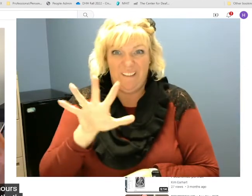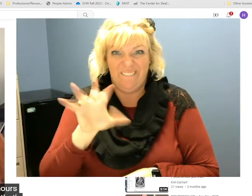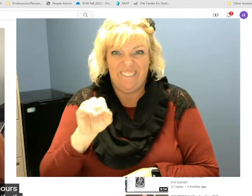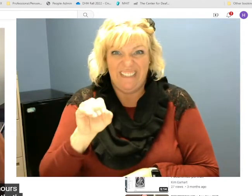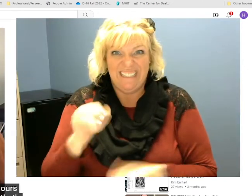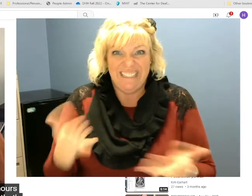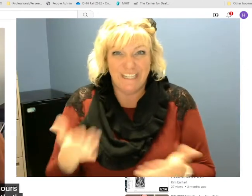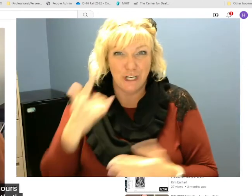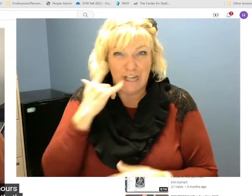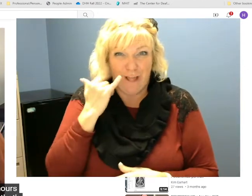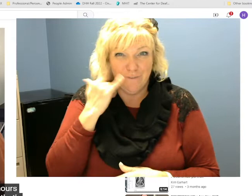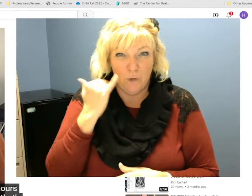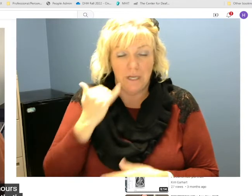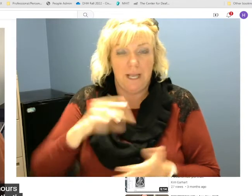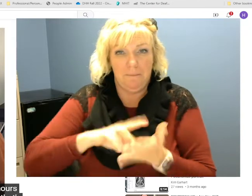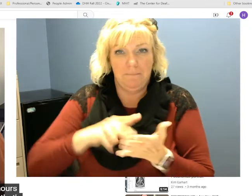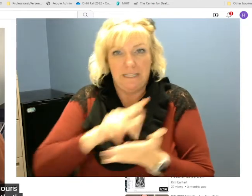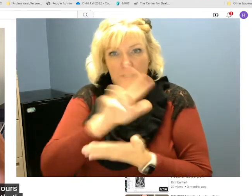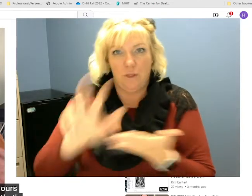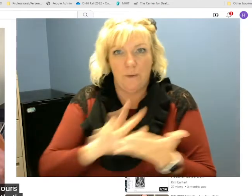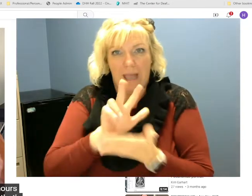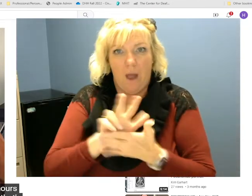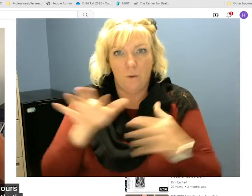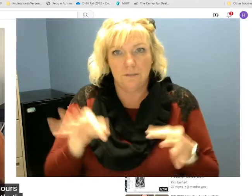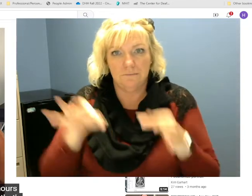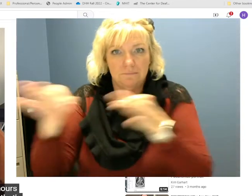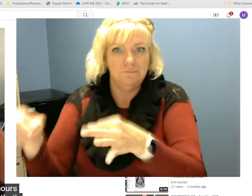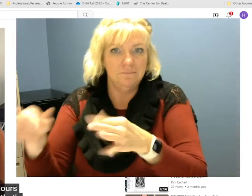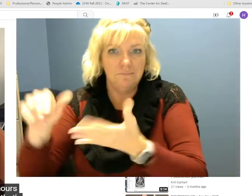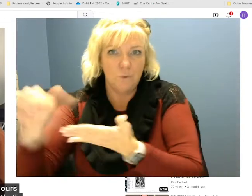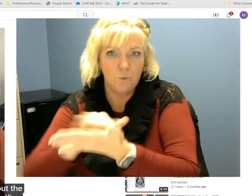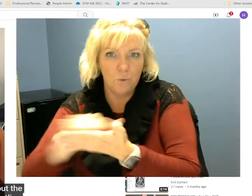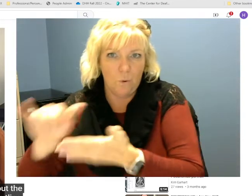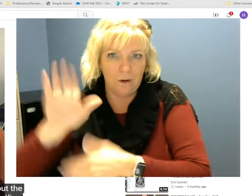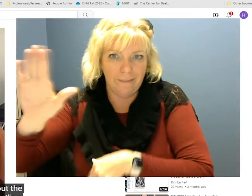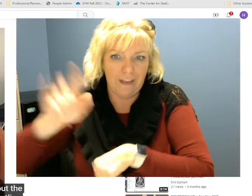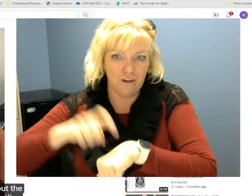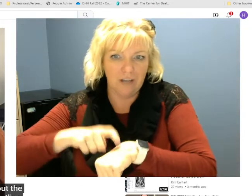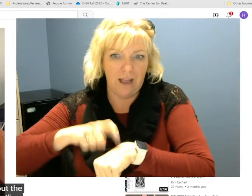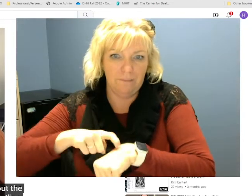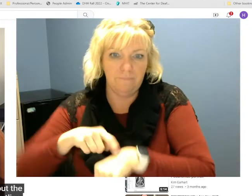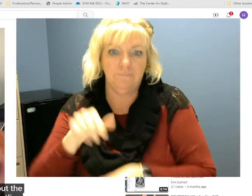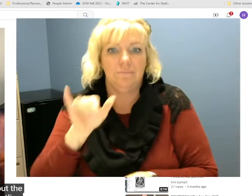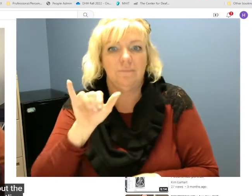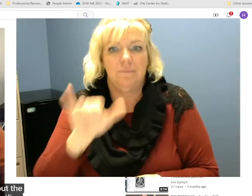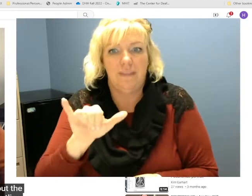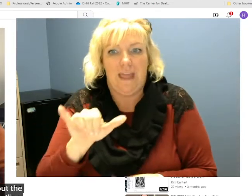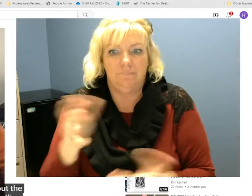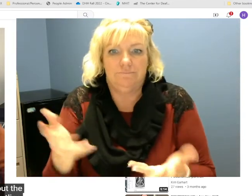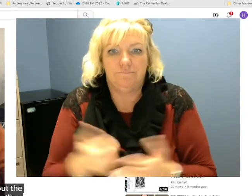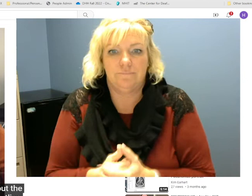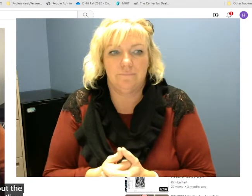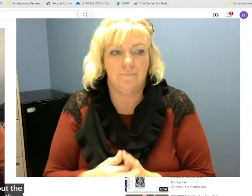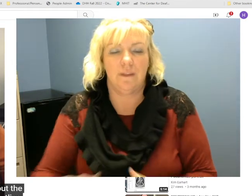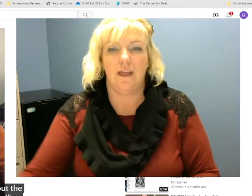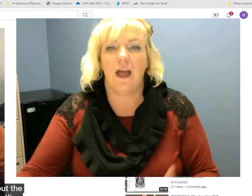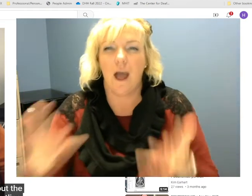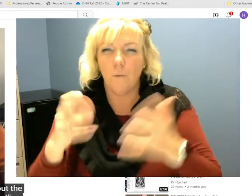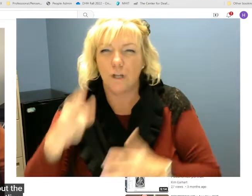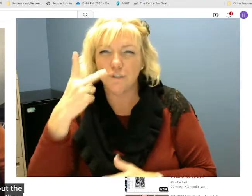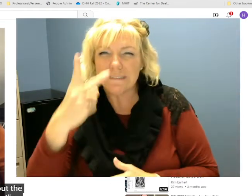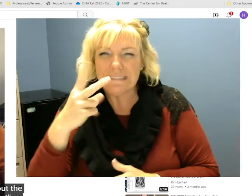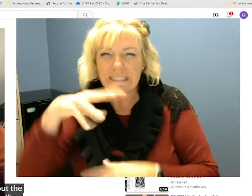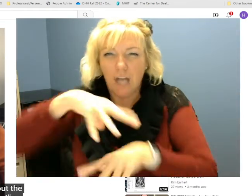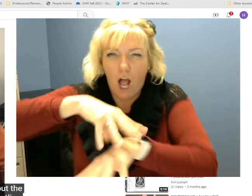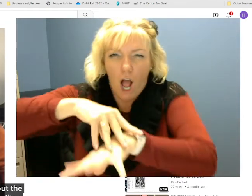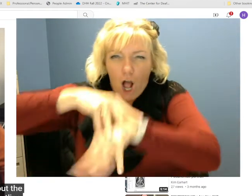know that it's 3 hours ahead in New York, just like that. That's because of the railroad. But check out the octopus